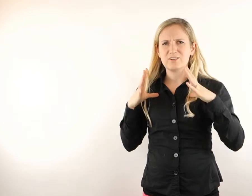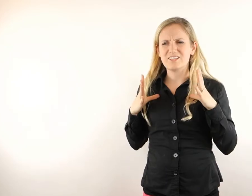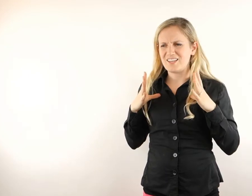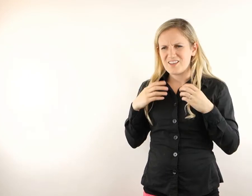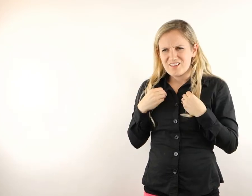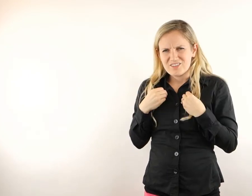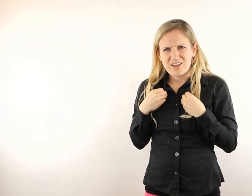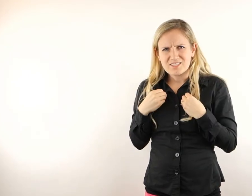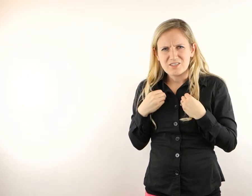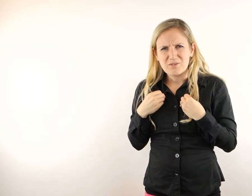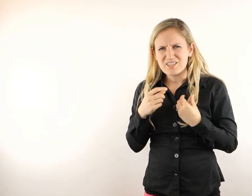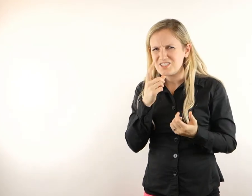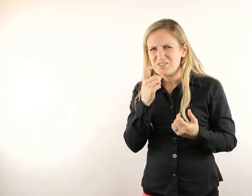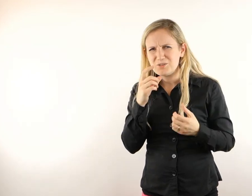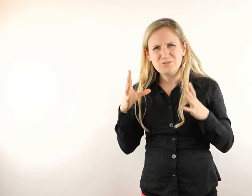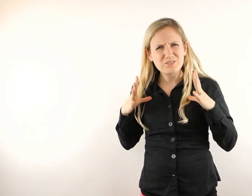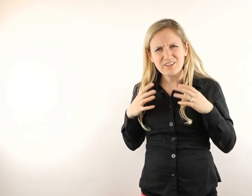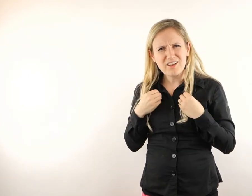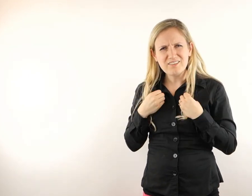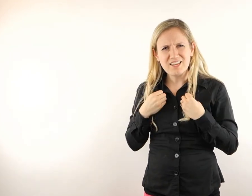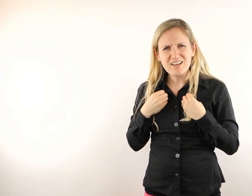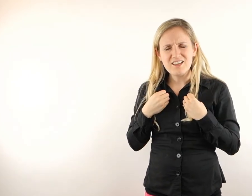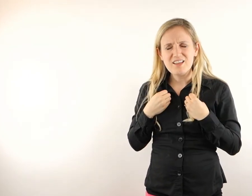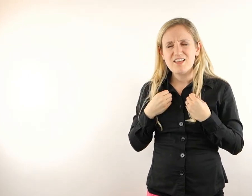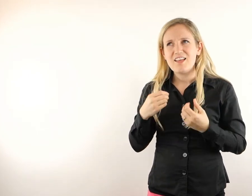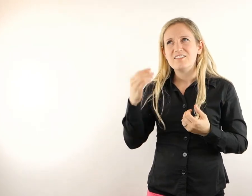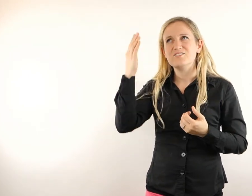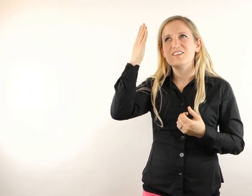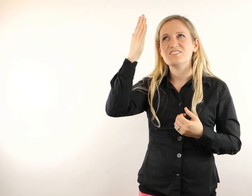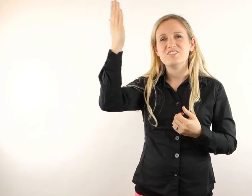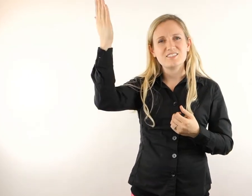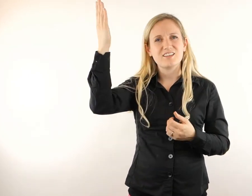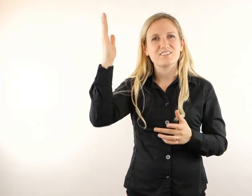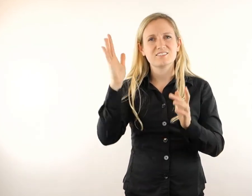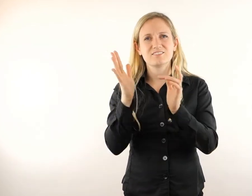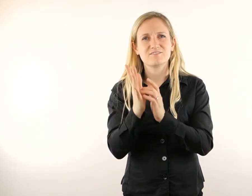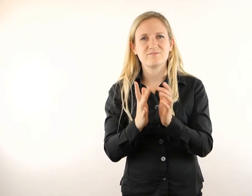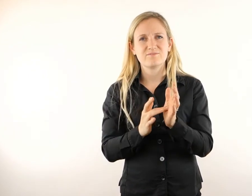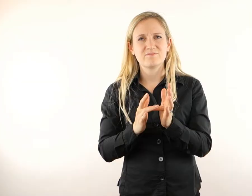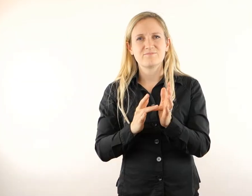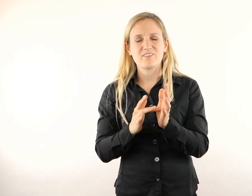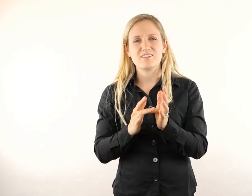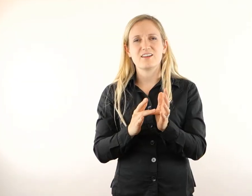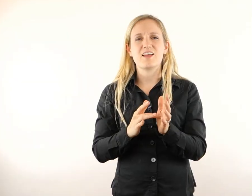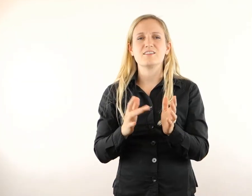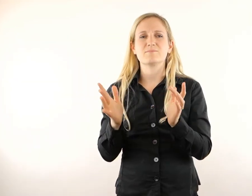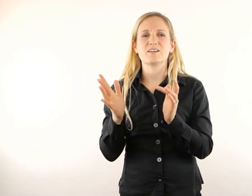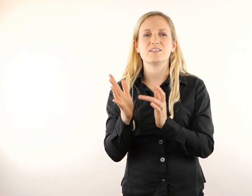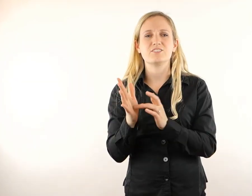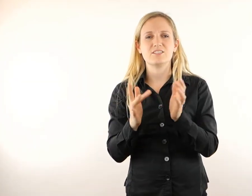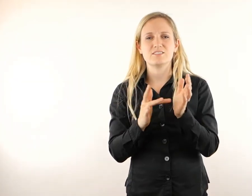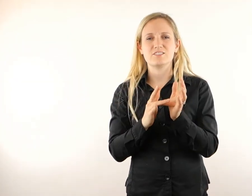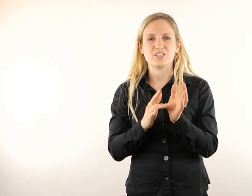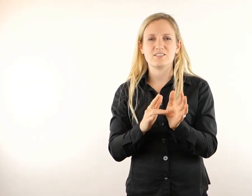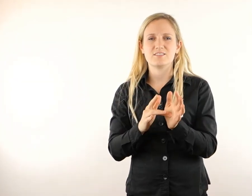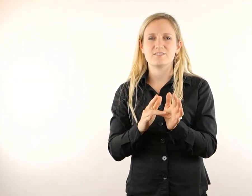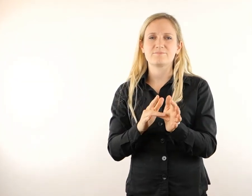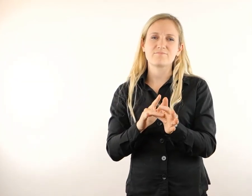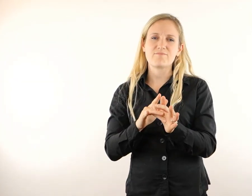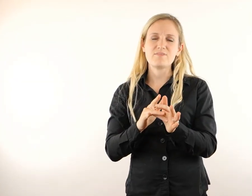worried, like you're asking a question. Who took it all in? And you say Jesus. And then I end up signing Jesus